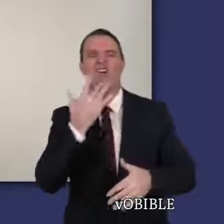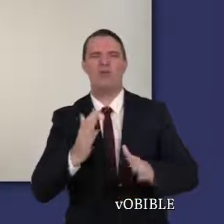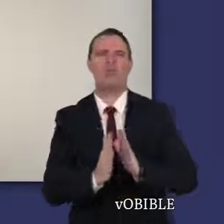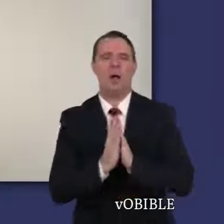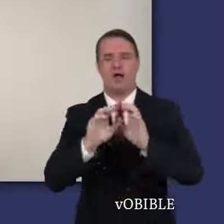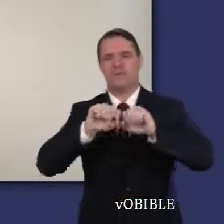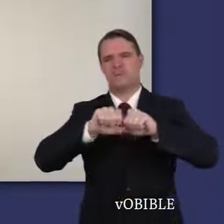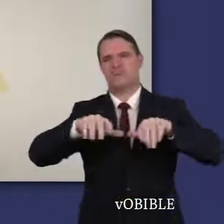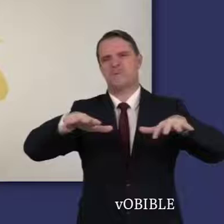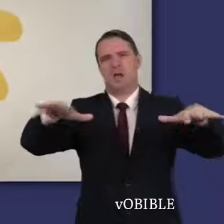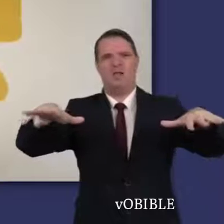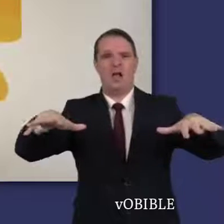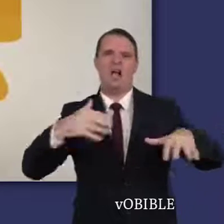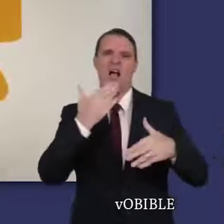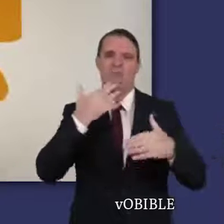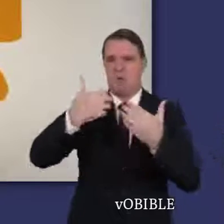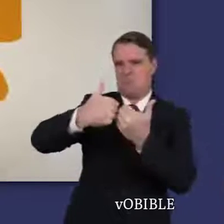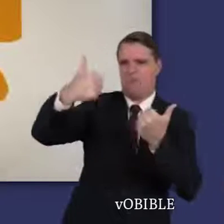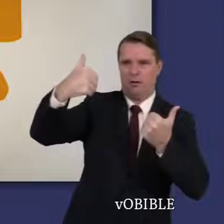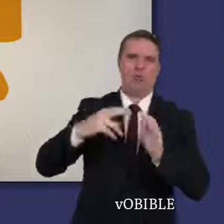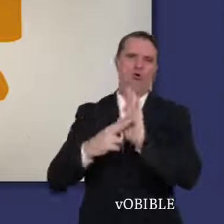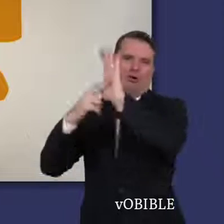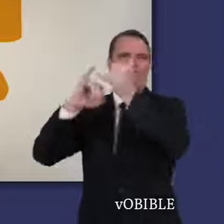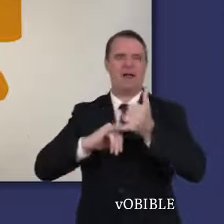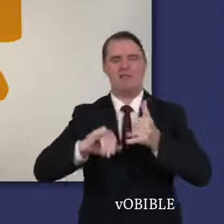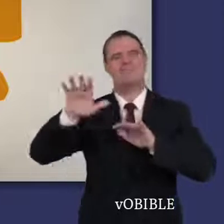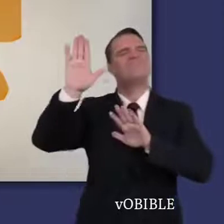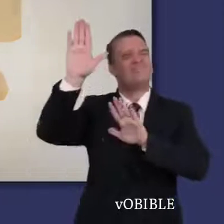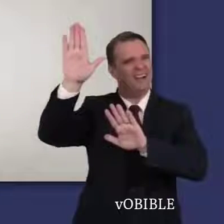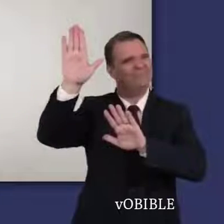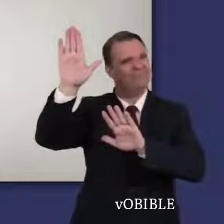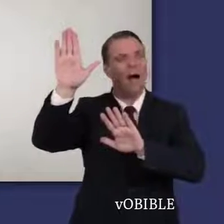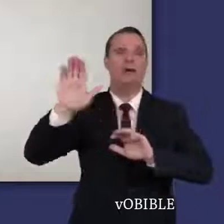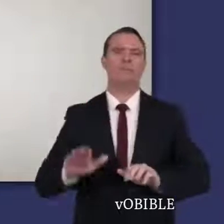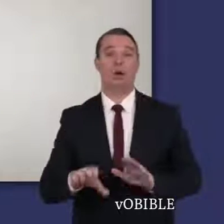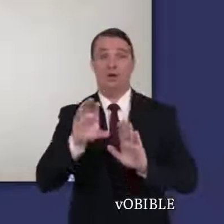false worship takes root, and Israel is split into two kingdoms.